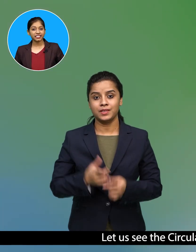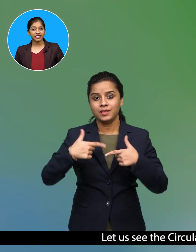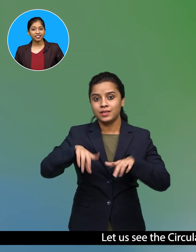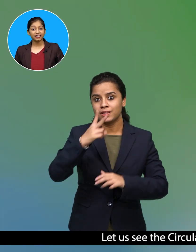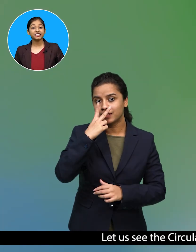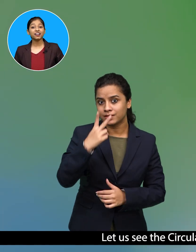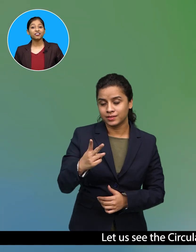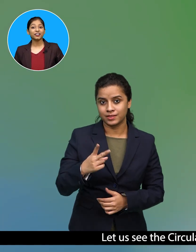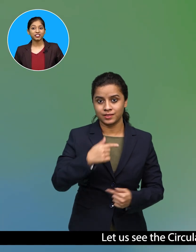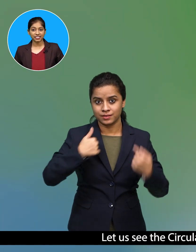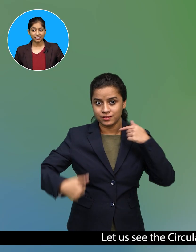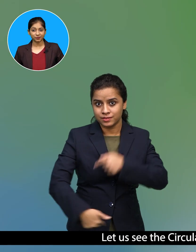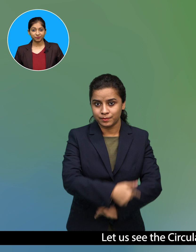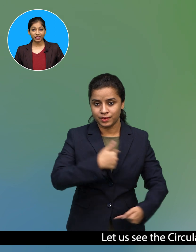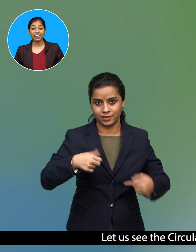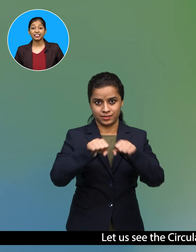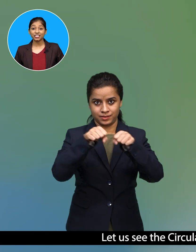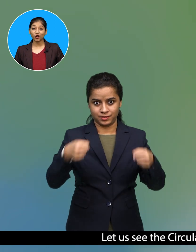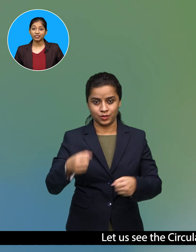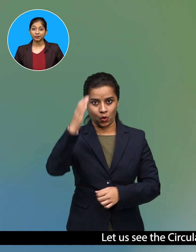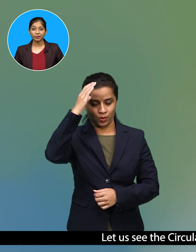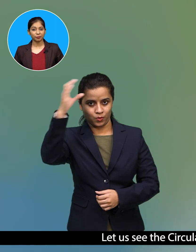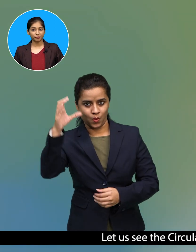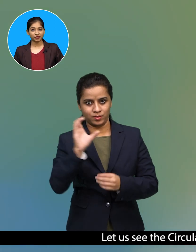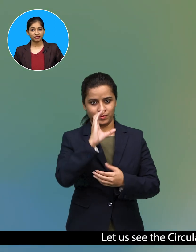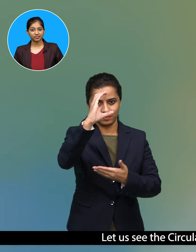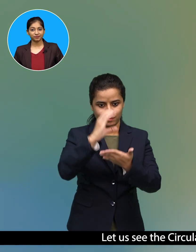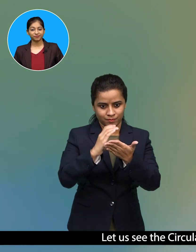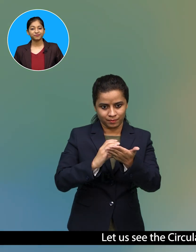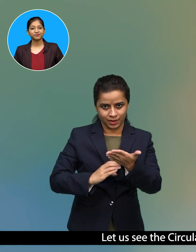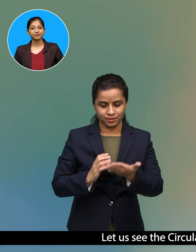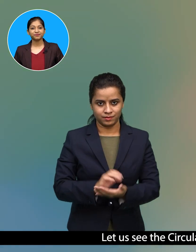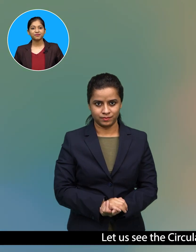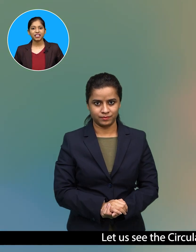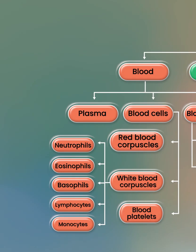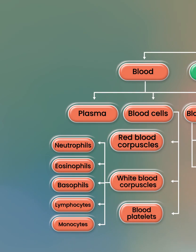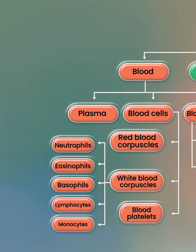Let us see the circulatory system in this concept map.